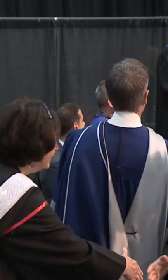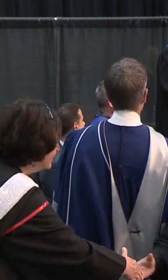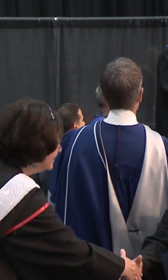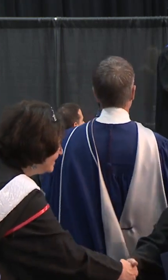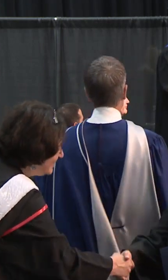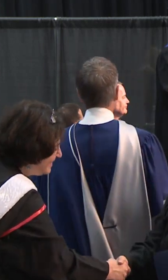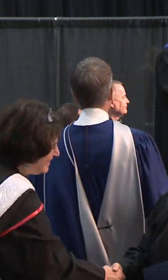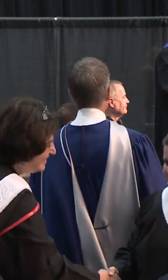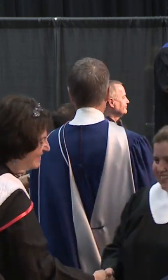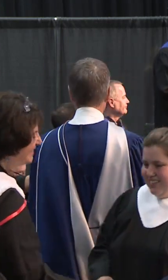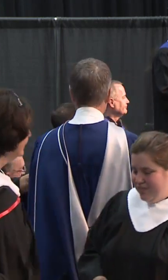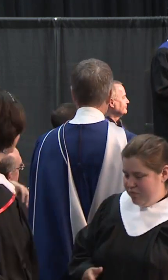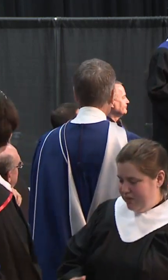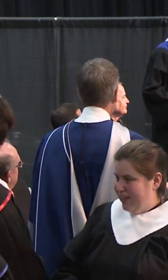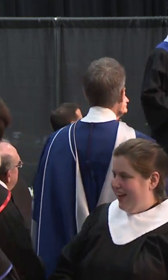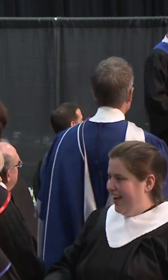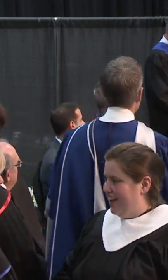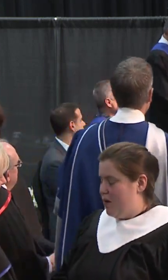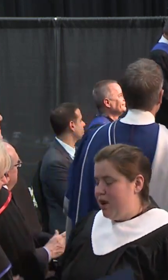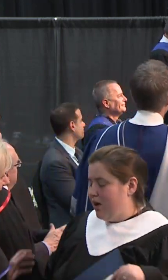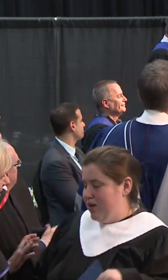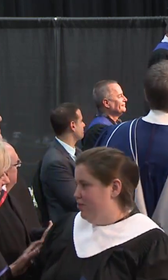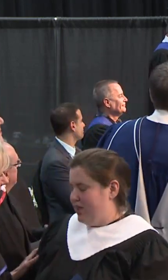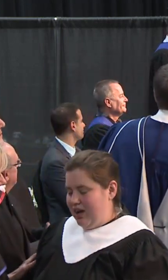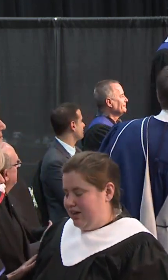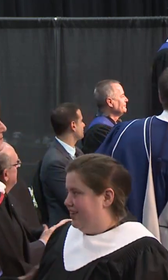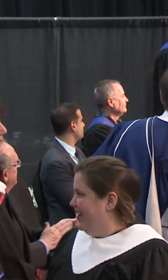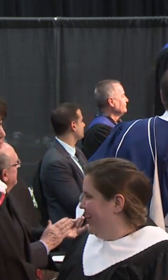Mary D'Entremont.